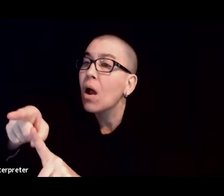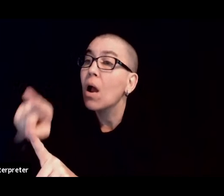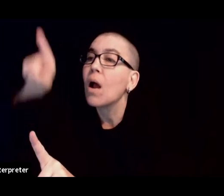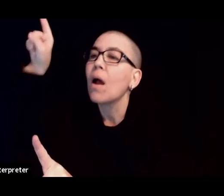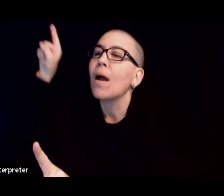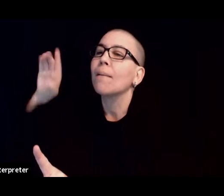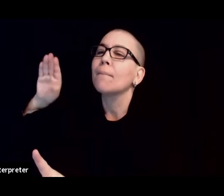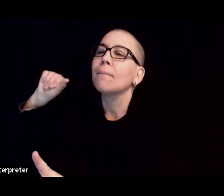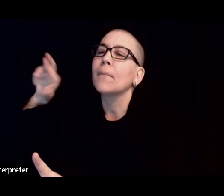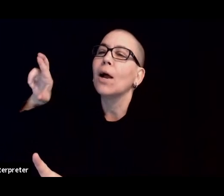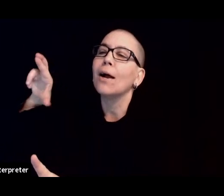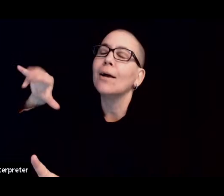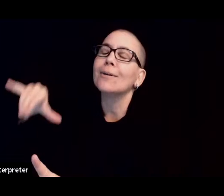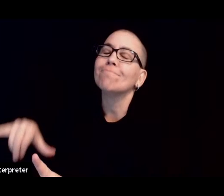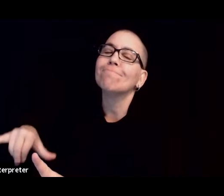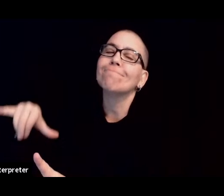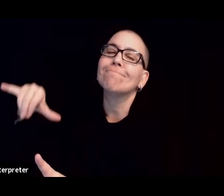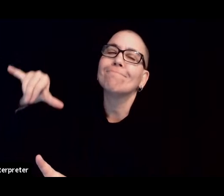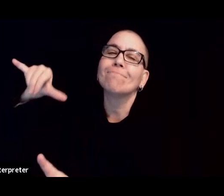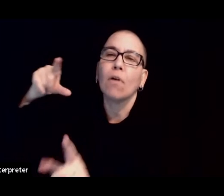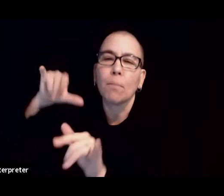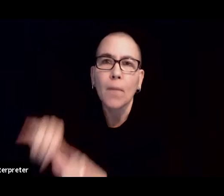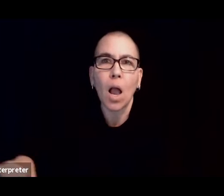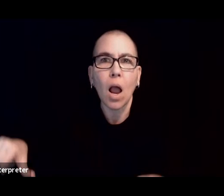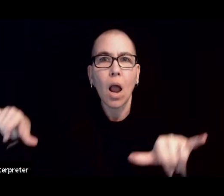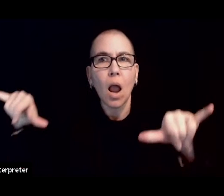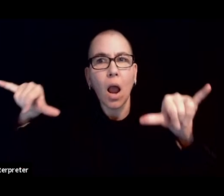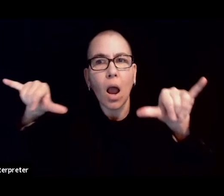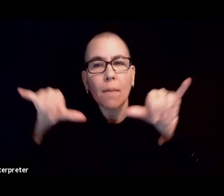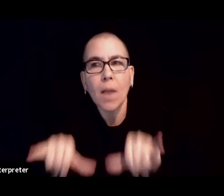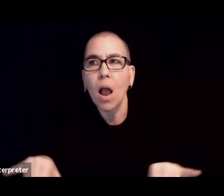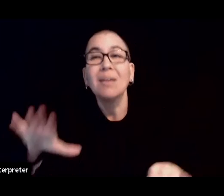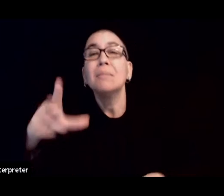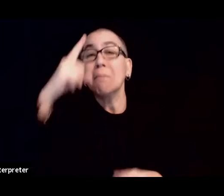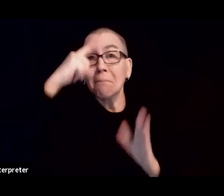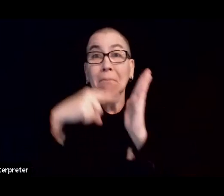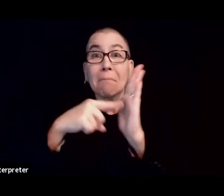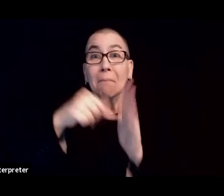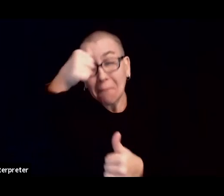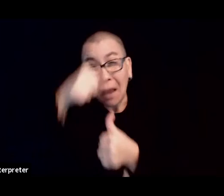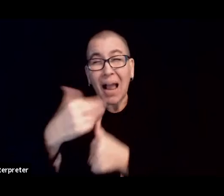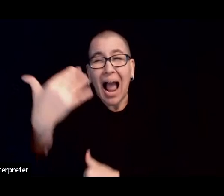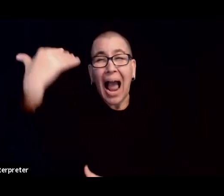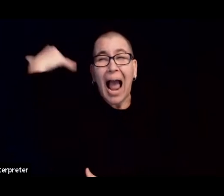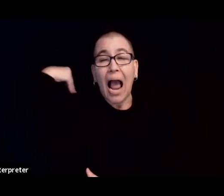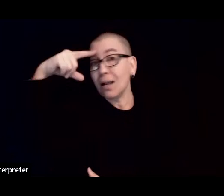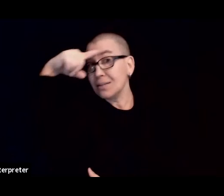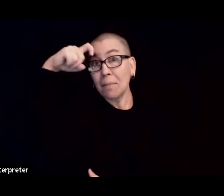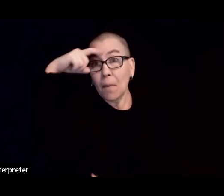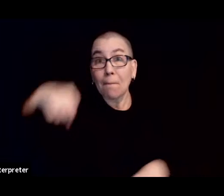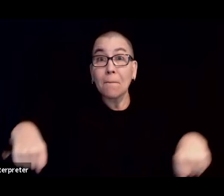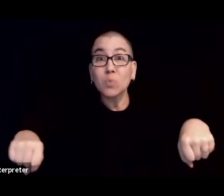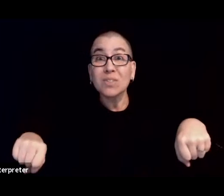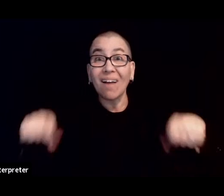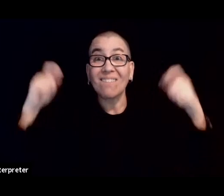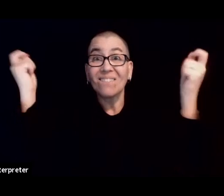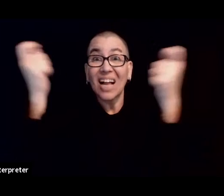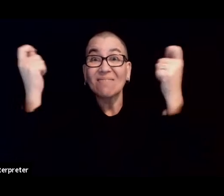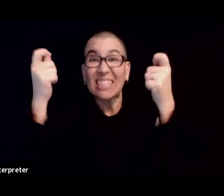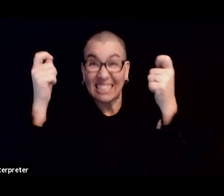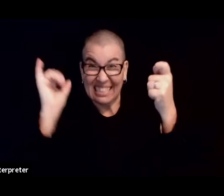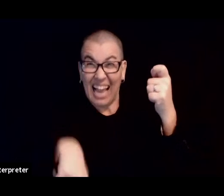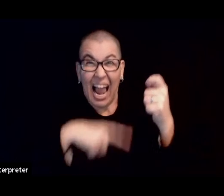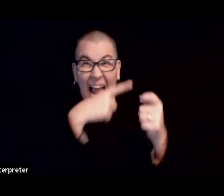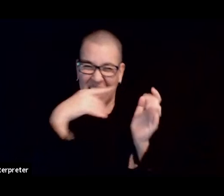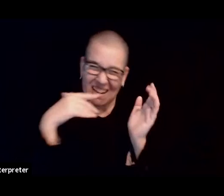Sturgis gathering over the summer that when we had a very distinctive event like that, where we were